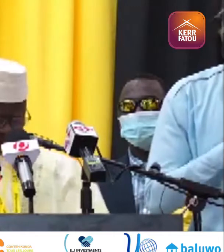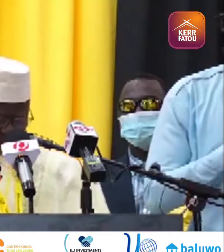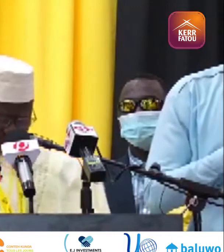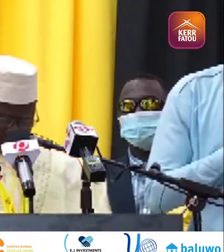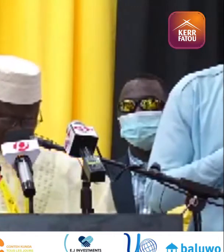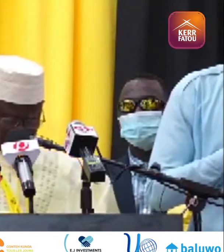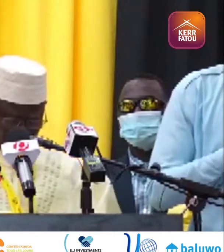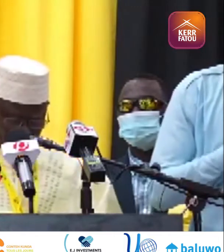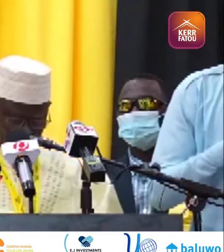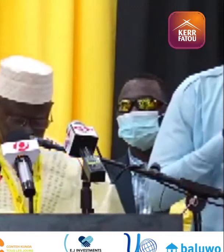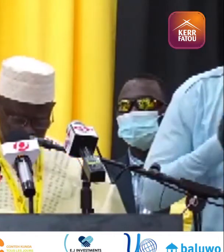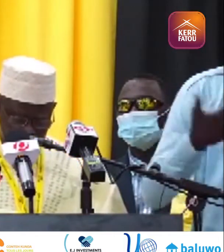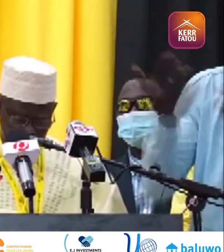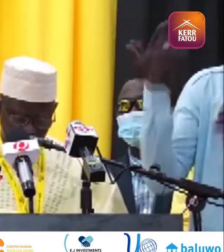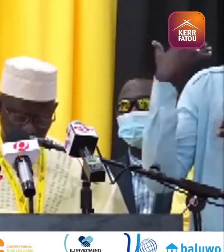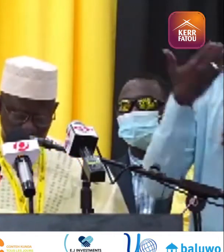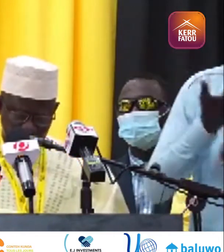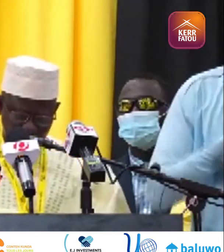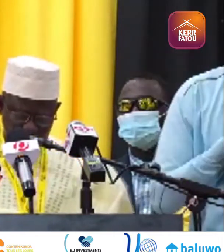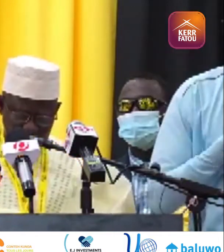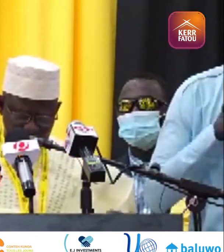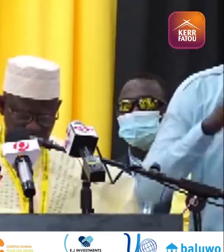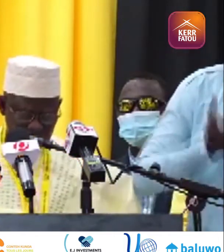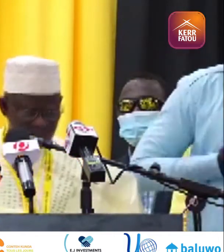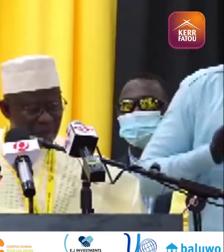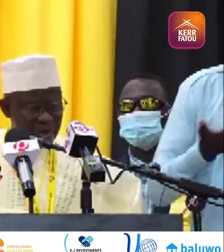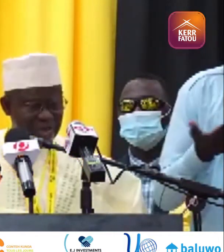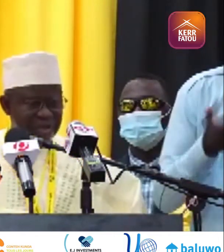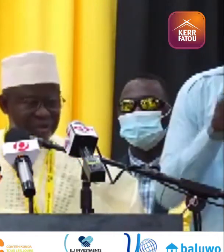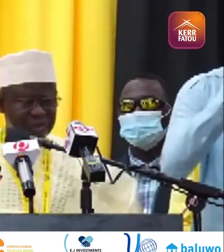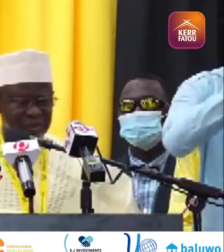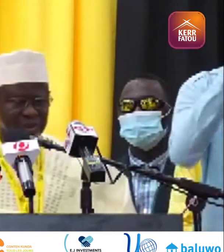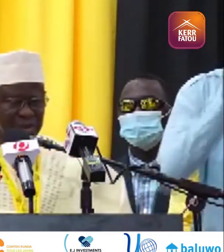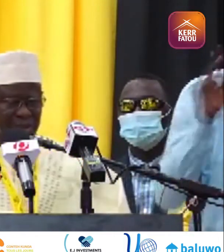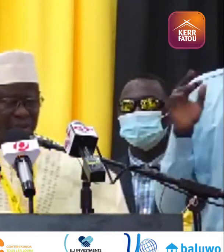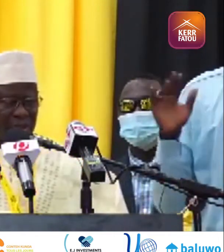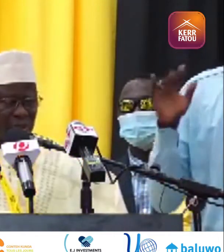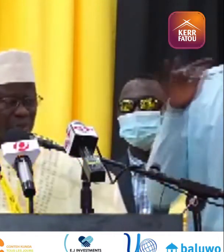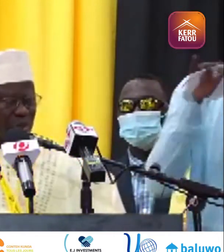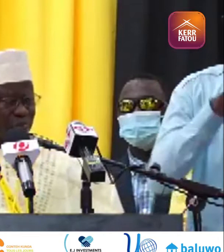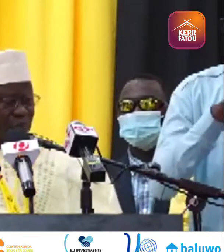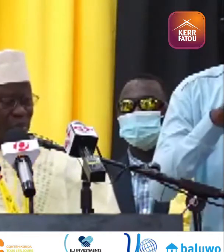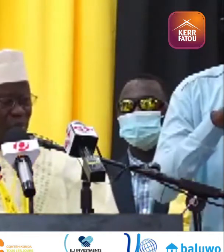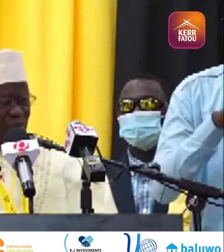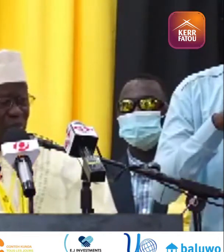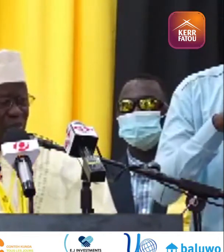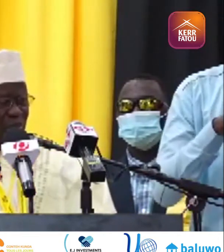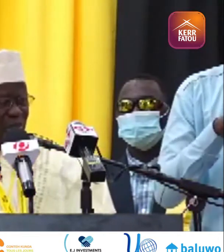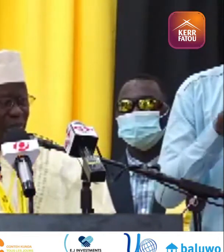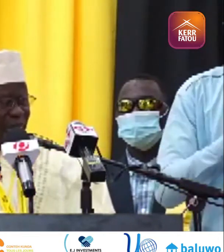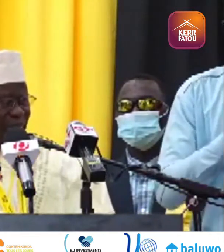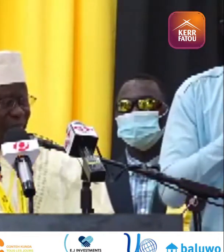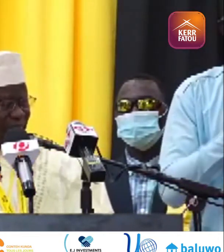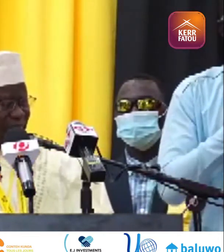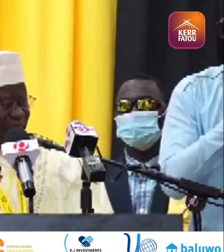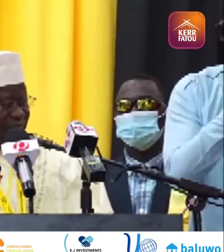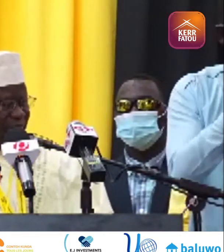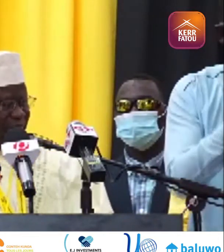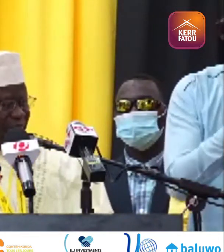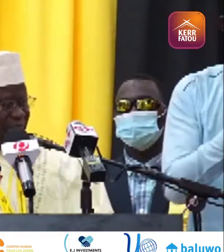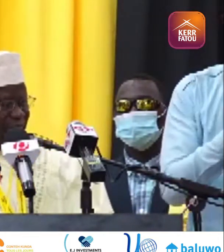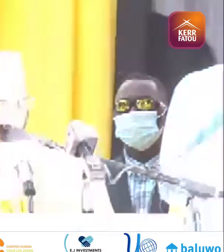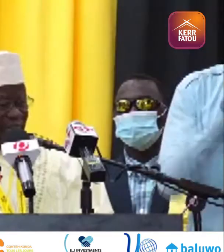There was the Women's Wing National Congress, which was followed by a